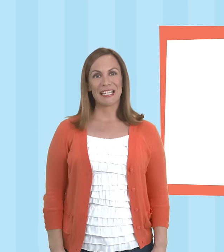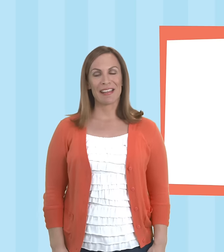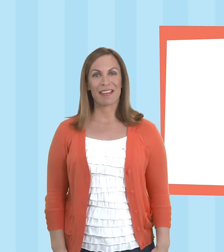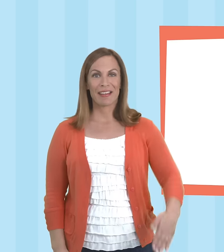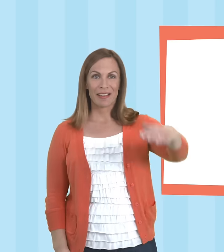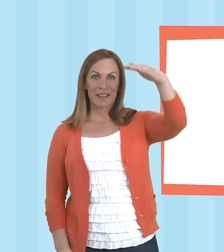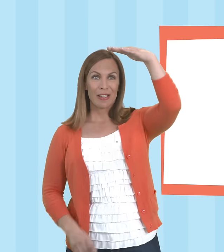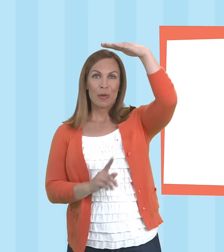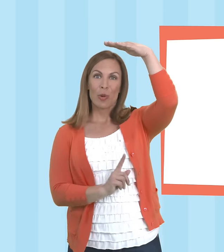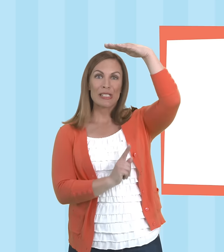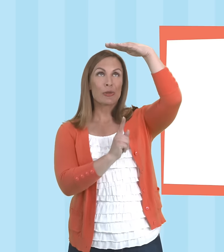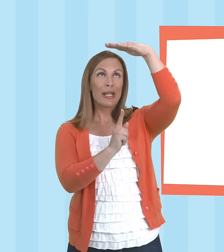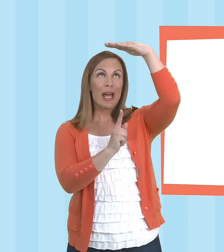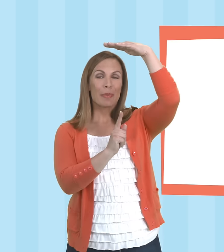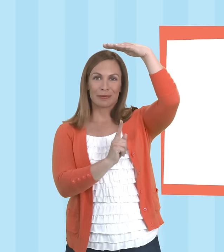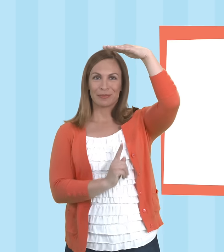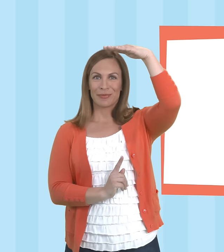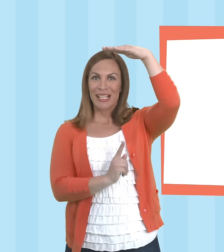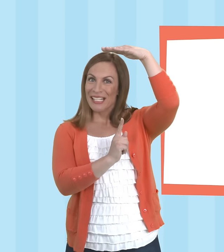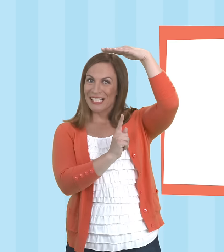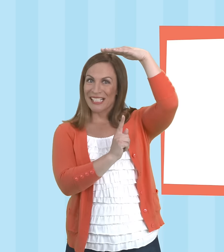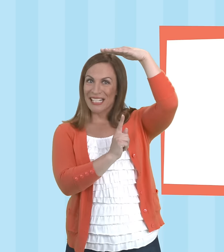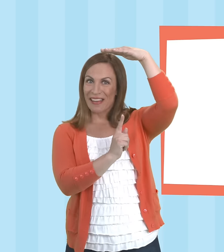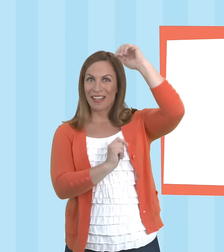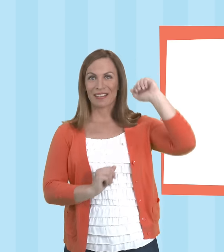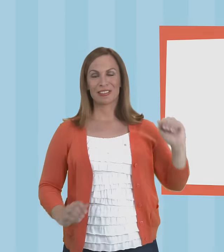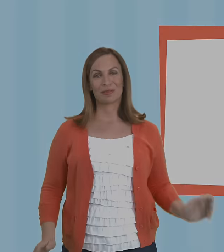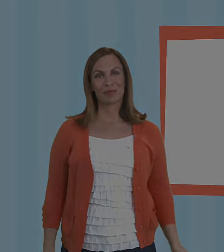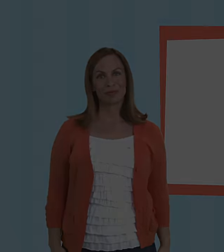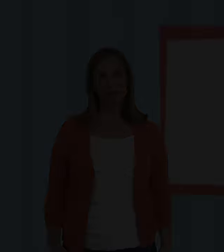Zenith. Point straight up. Zenith.